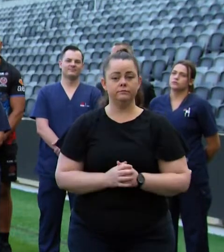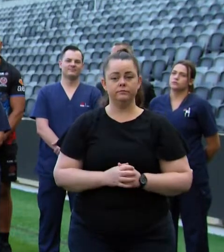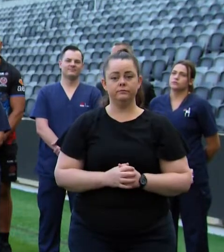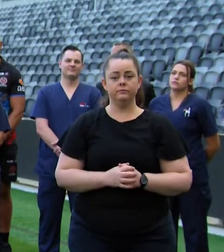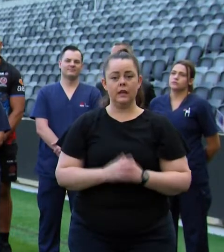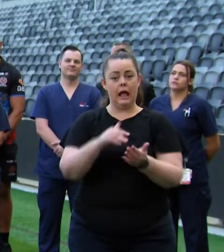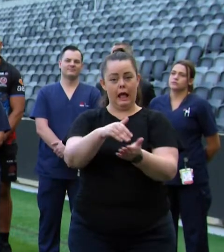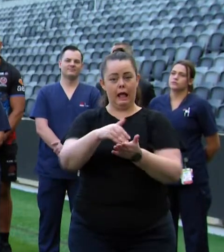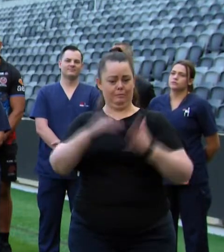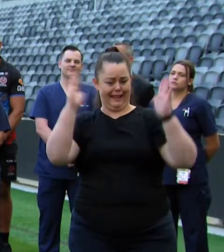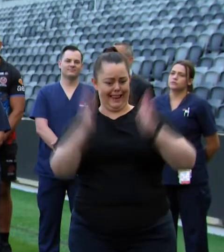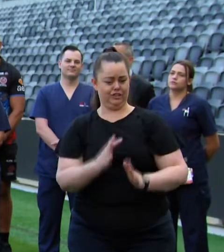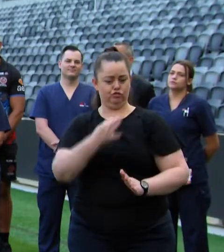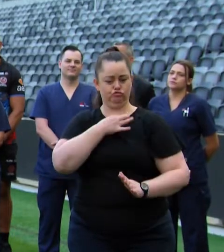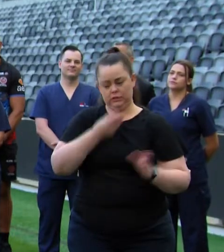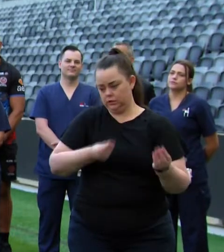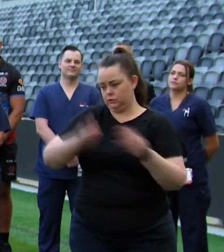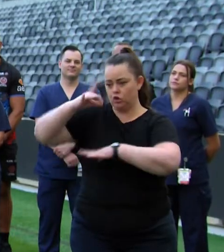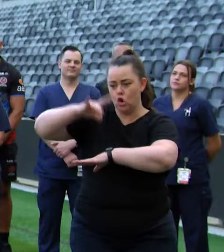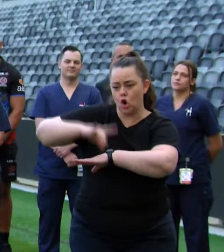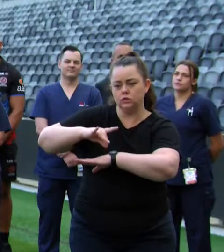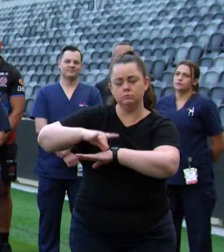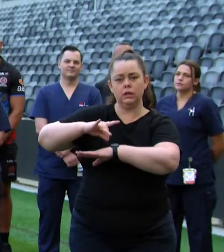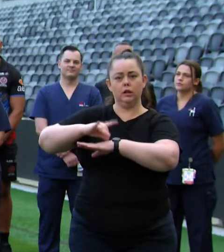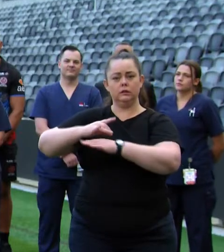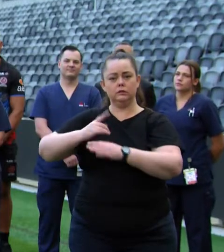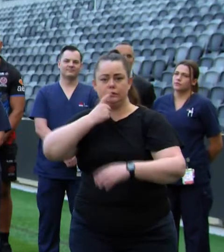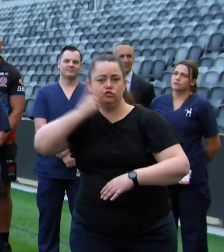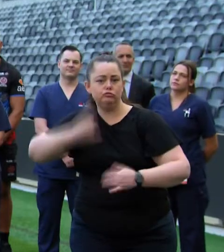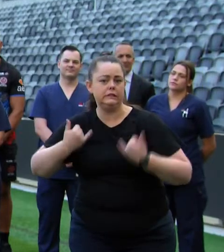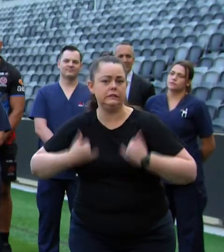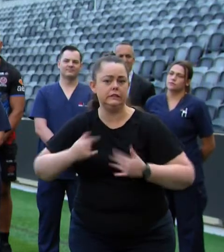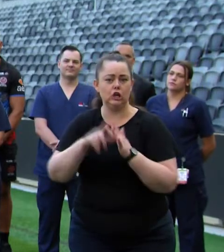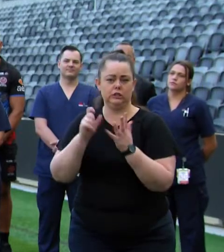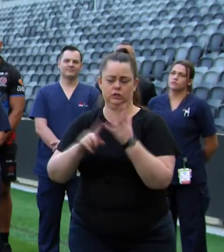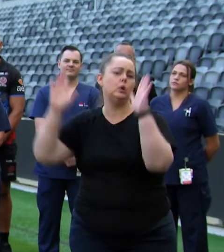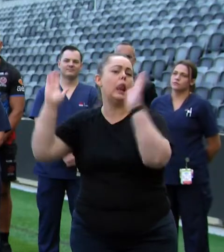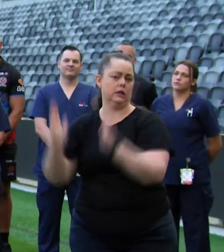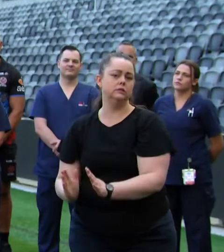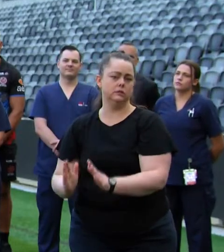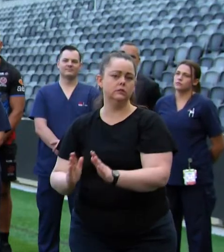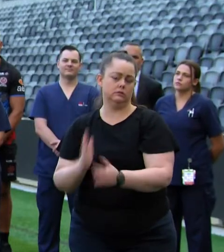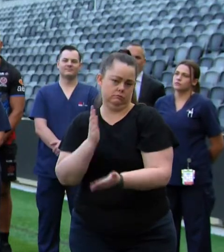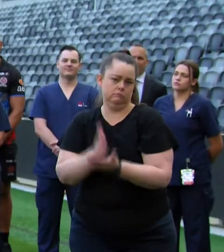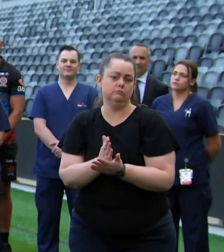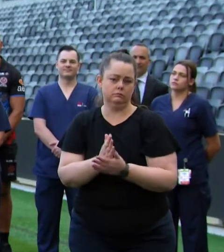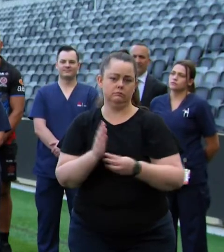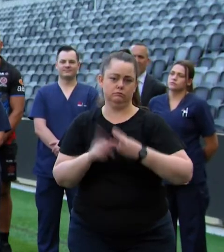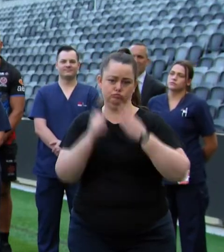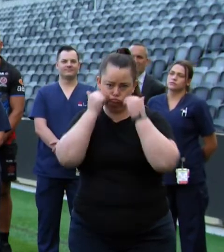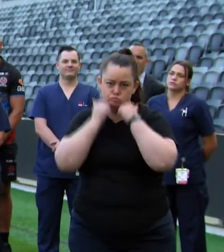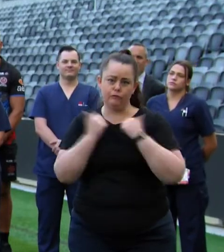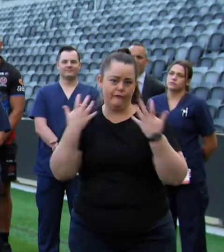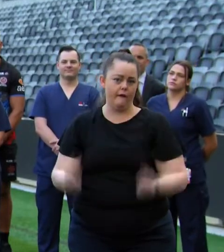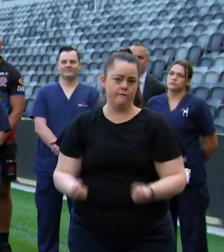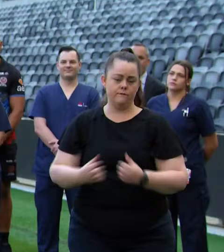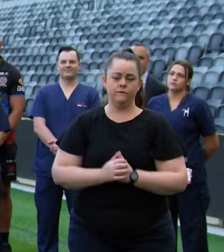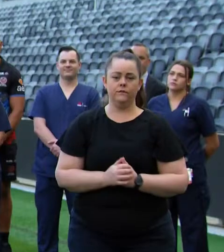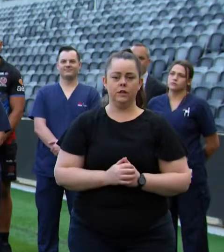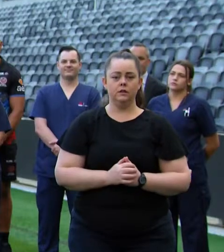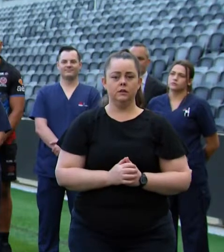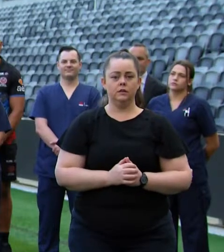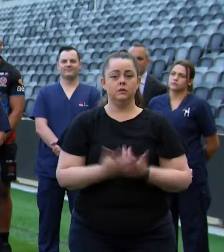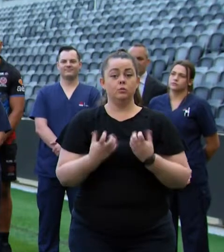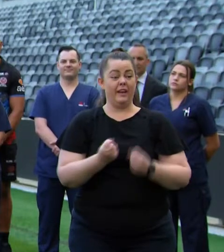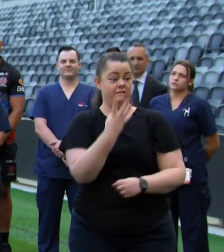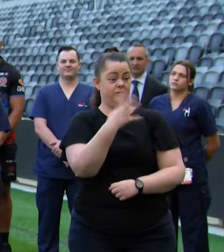reduce hospitalisations and ICU presentations. So we are providing substantial opportunities with our 40 clinics across New